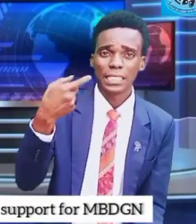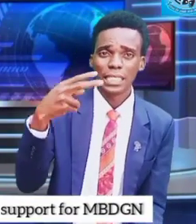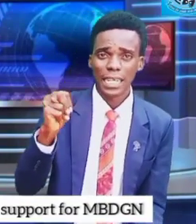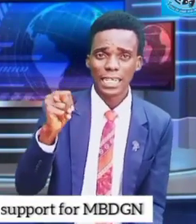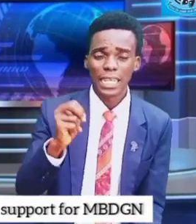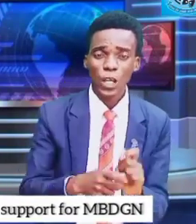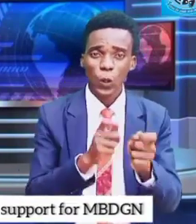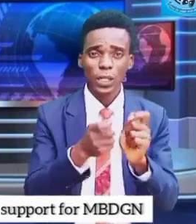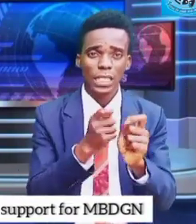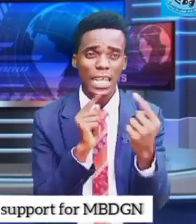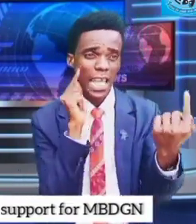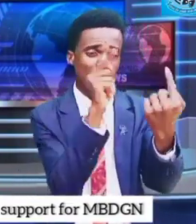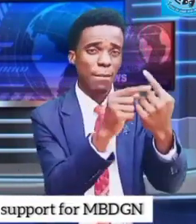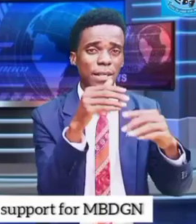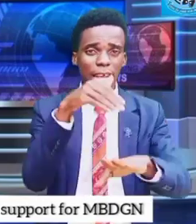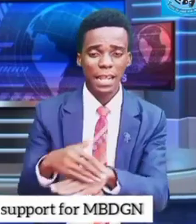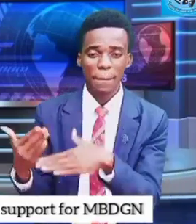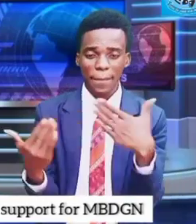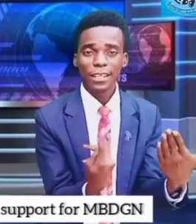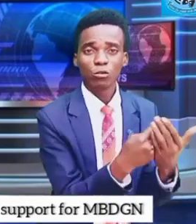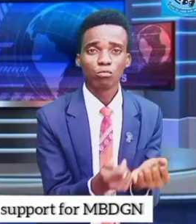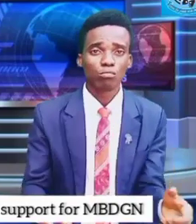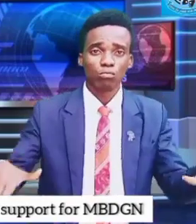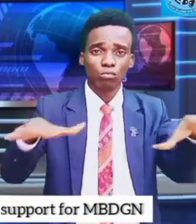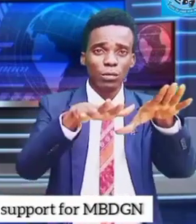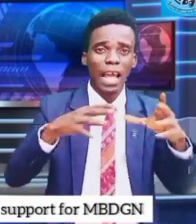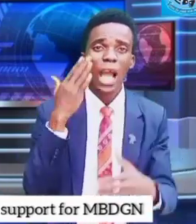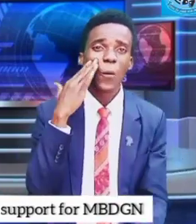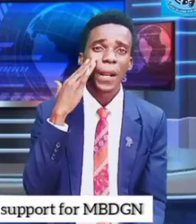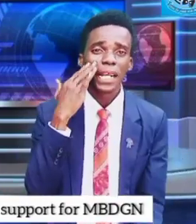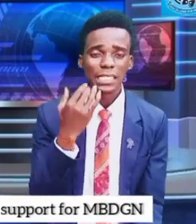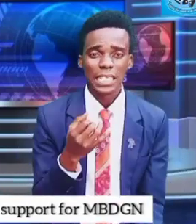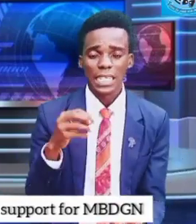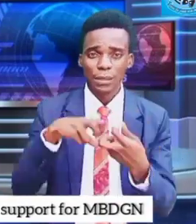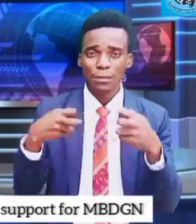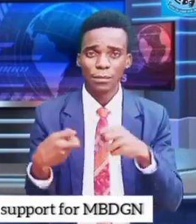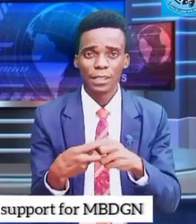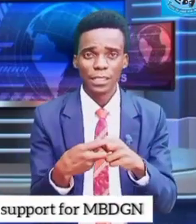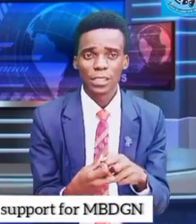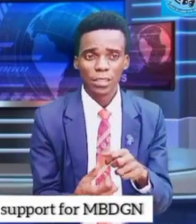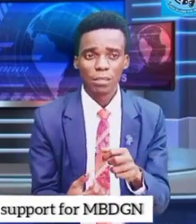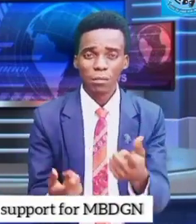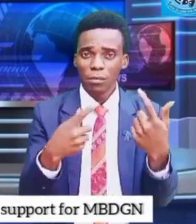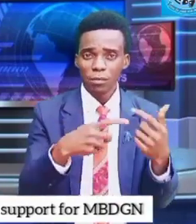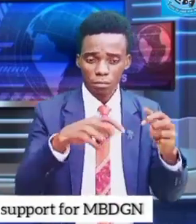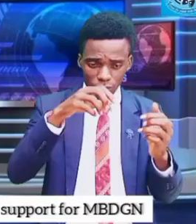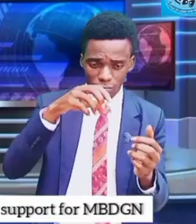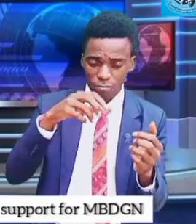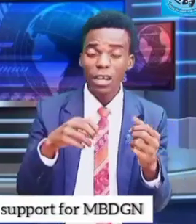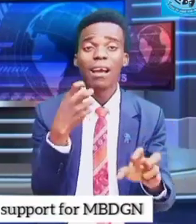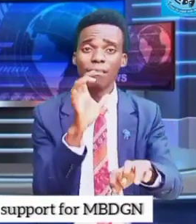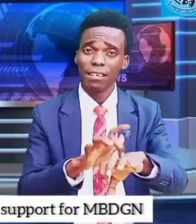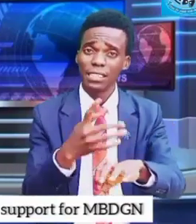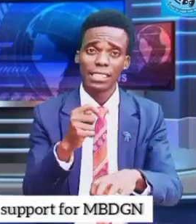contest aims at bringing to public awareness issues revealing the deaf community and